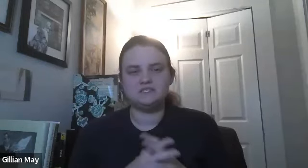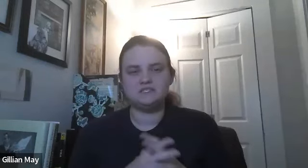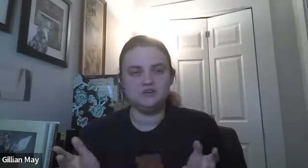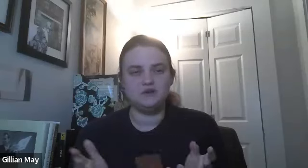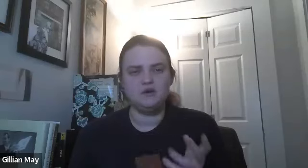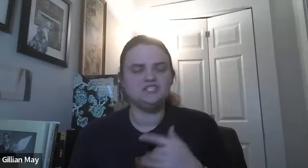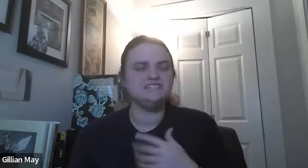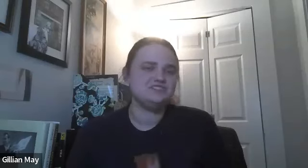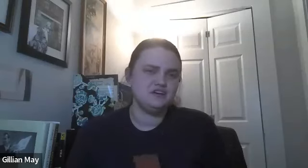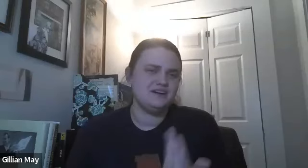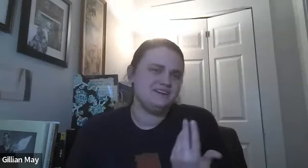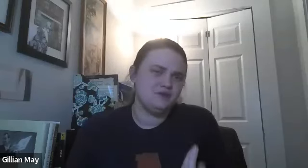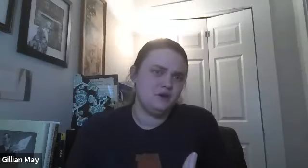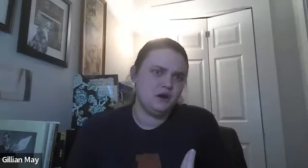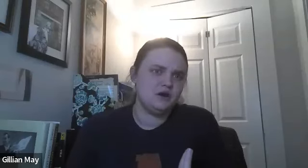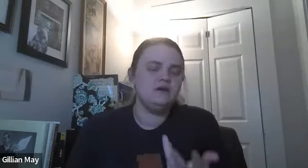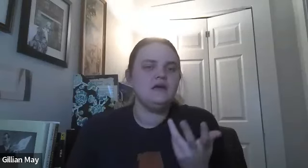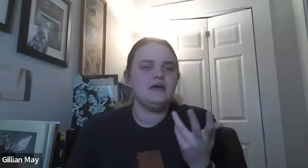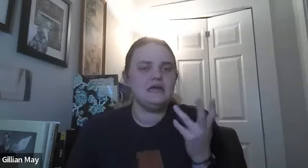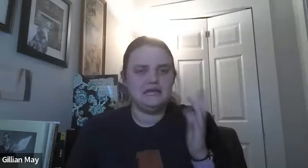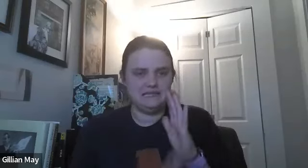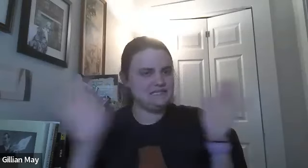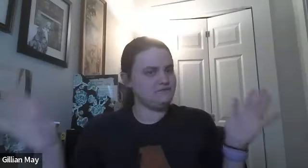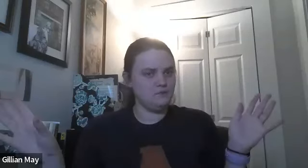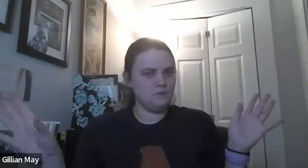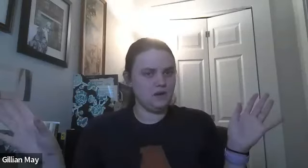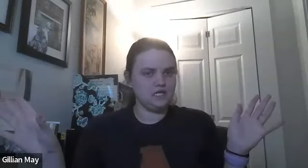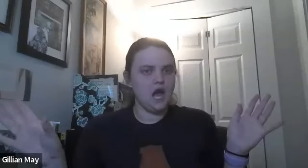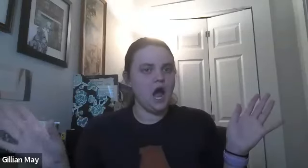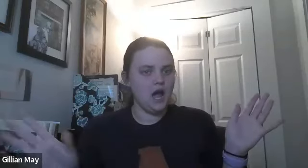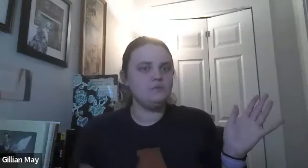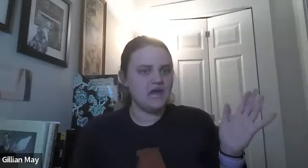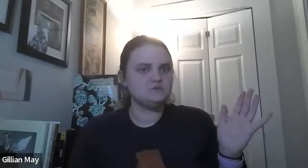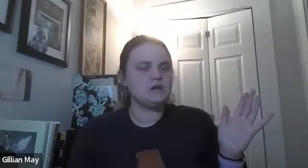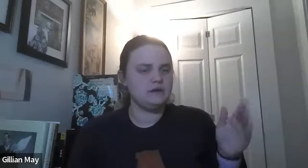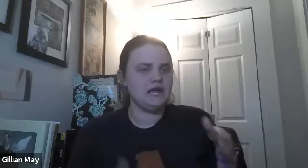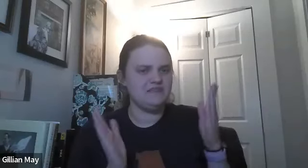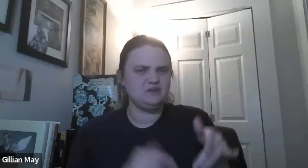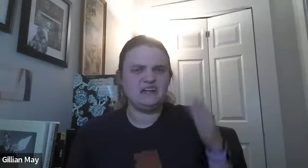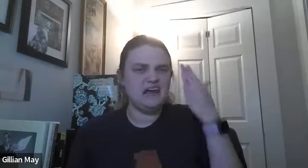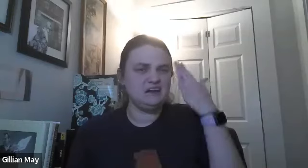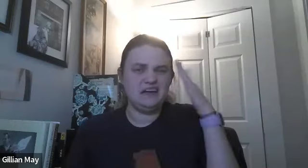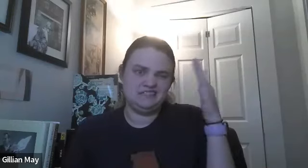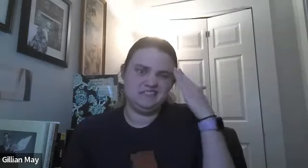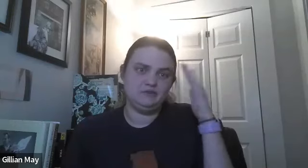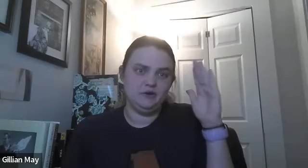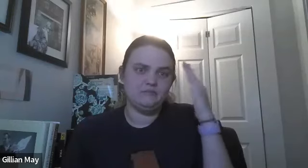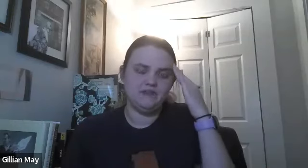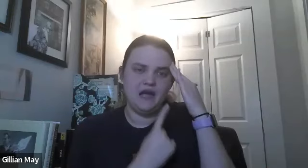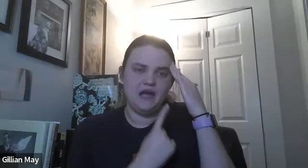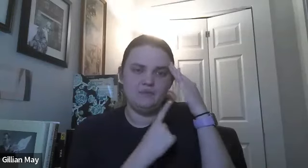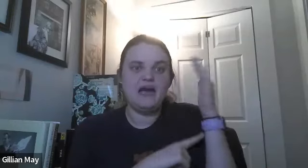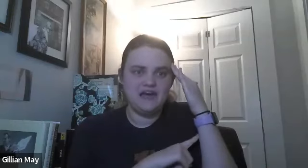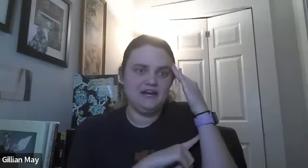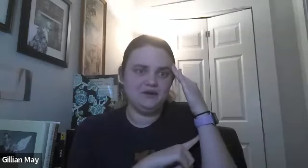someone you don't know, oh, she's a stranger, I don't know her. Different way. I would, that's when I would add that person. I just don't know. Like, I would add that I